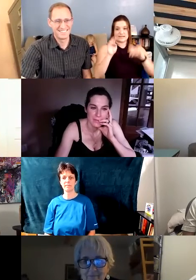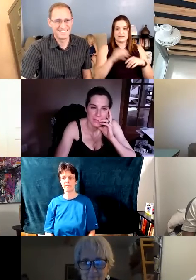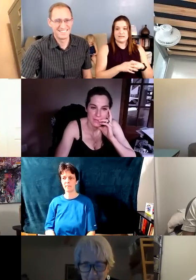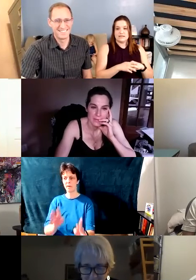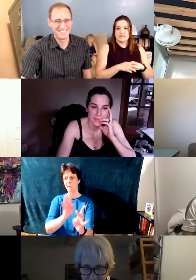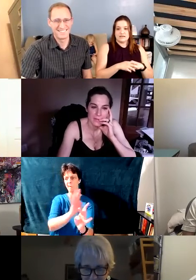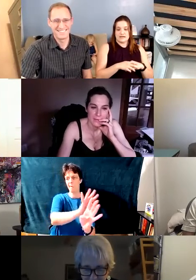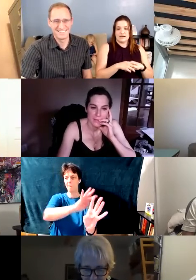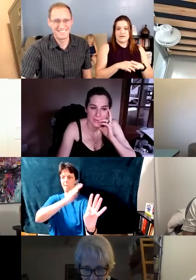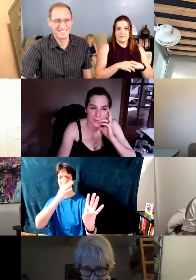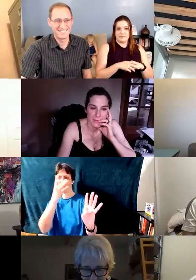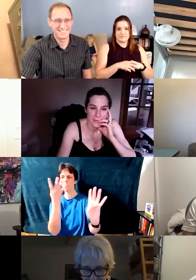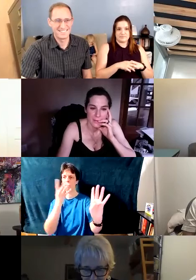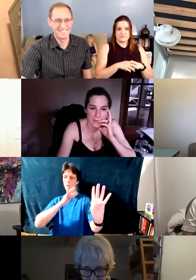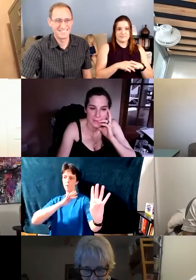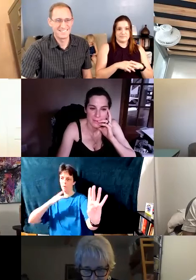like excited.